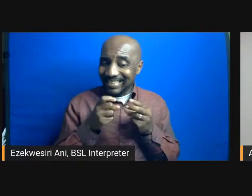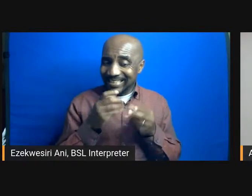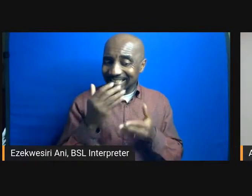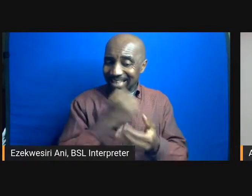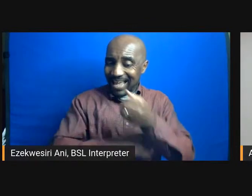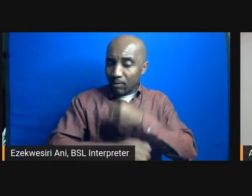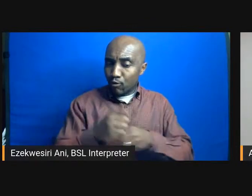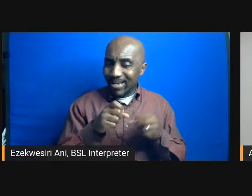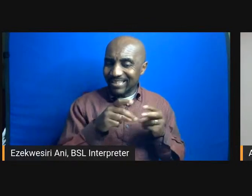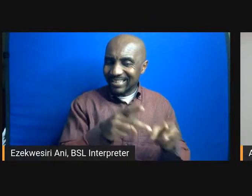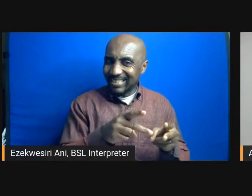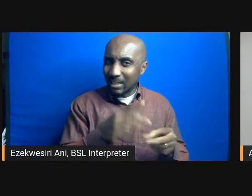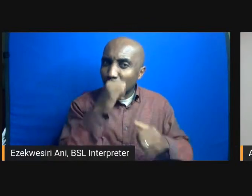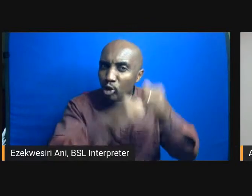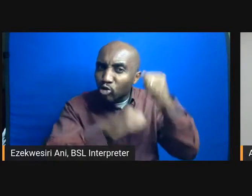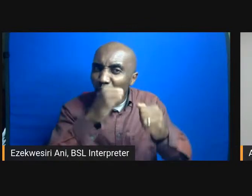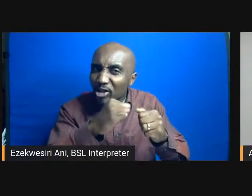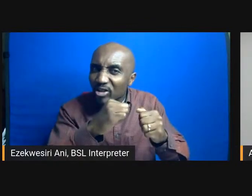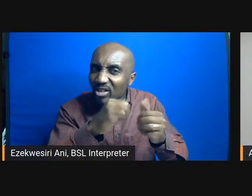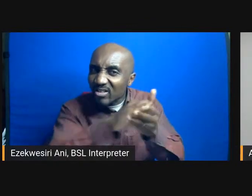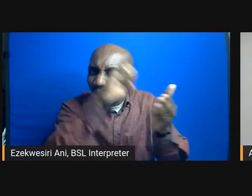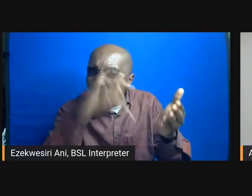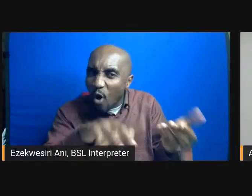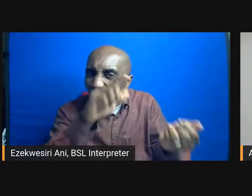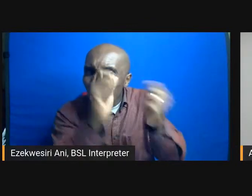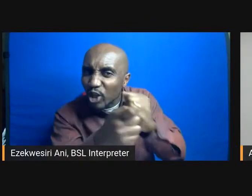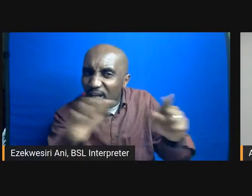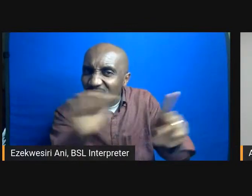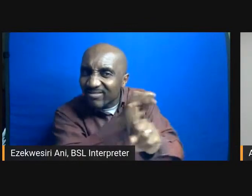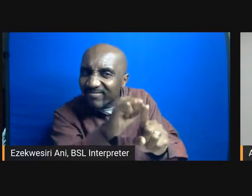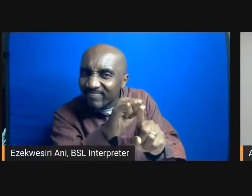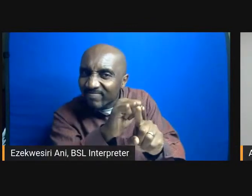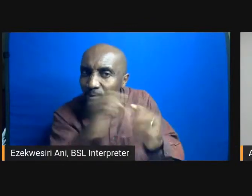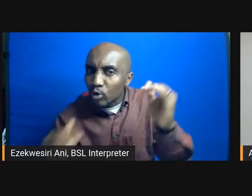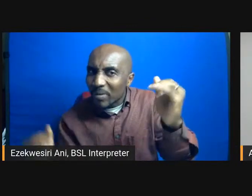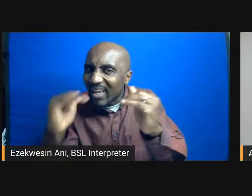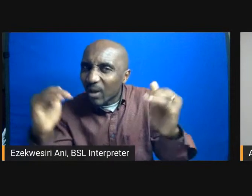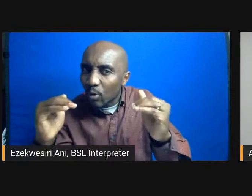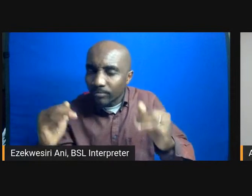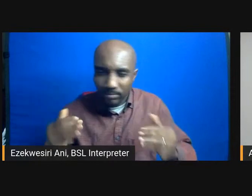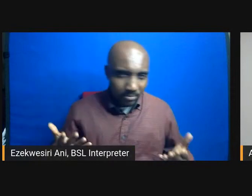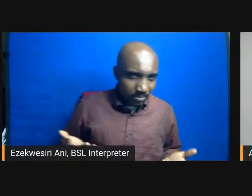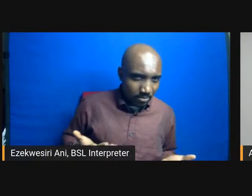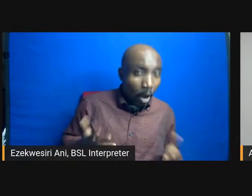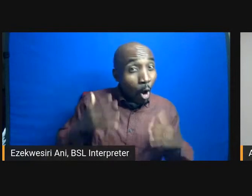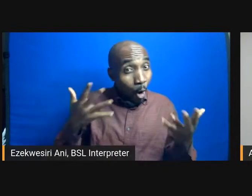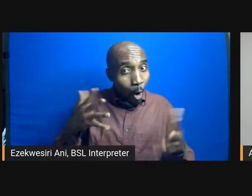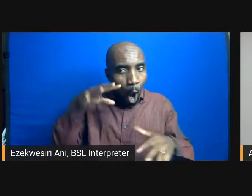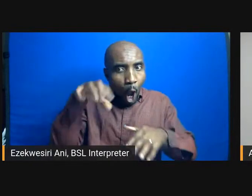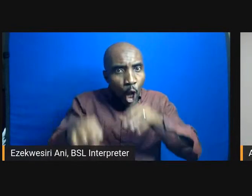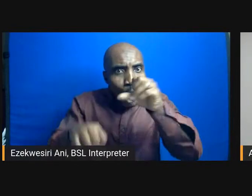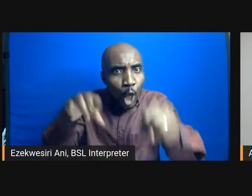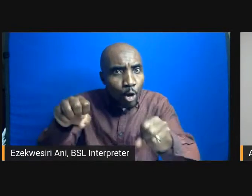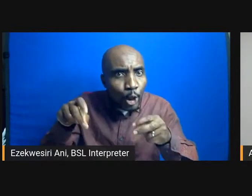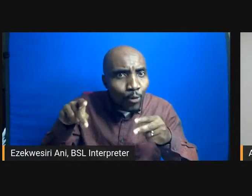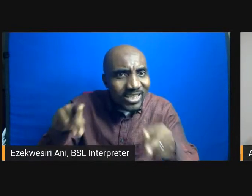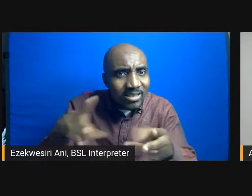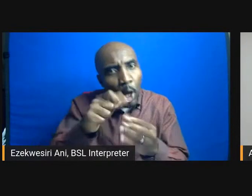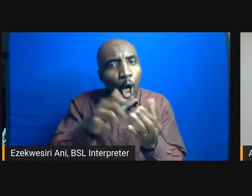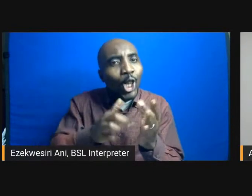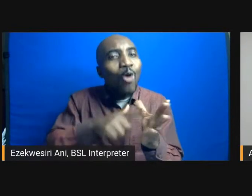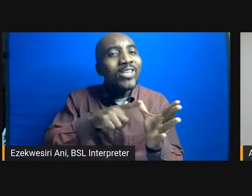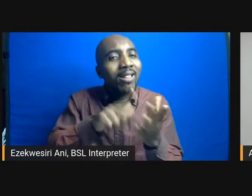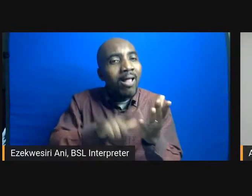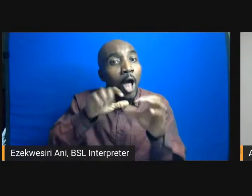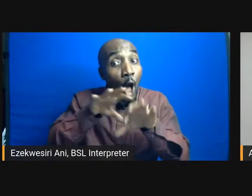systems tackled in order to level up? Or did the colonial system simply build on the